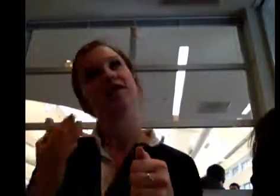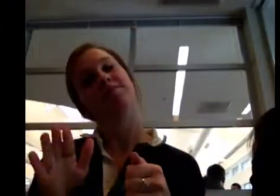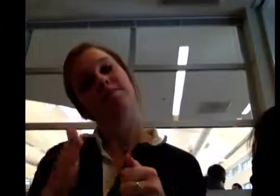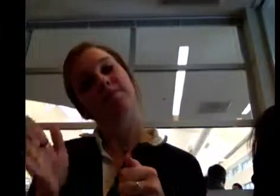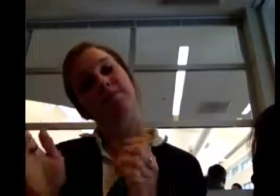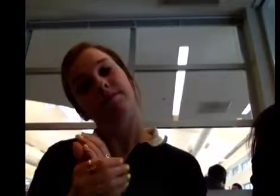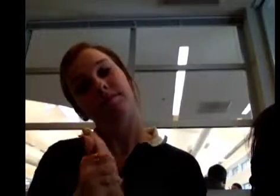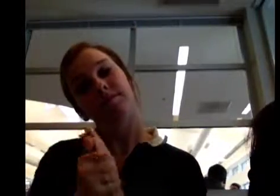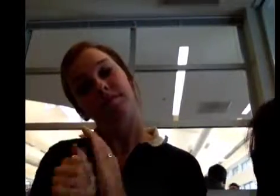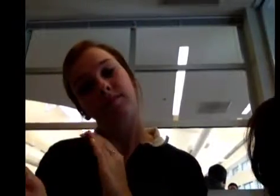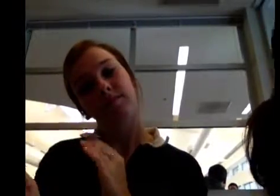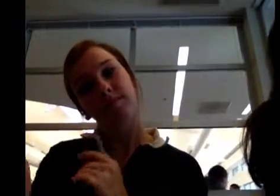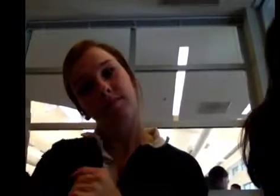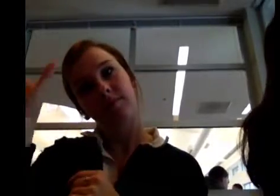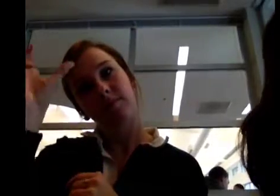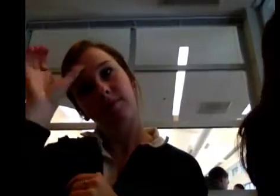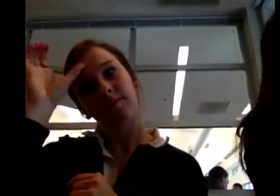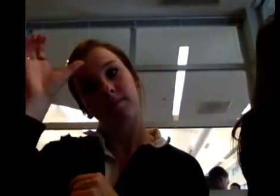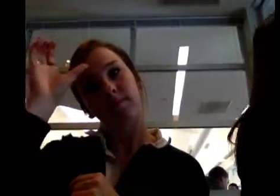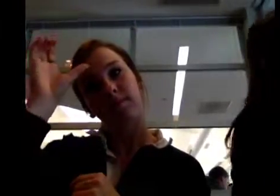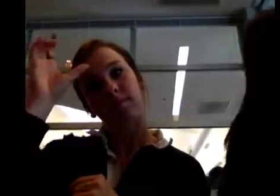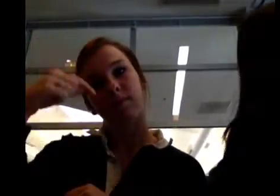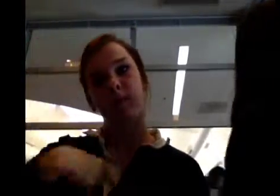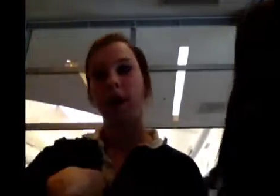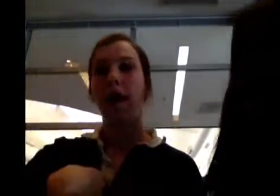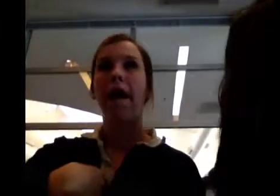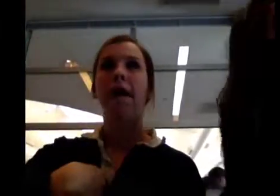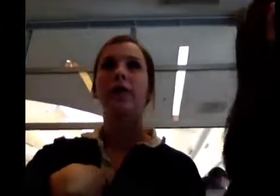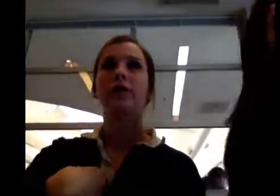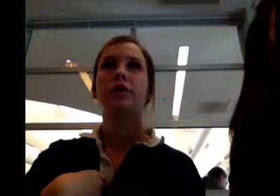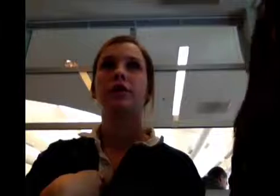What if I'm like the beginning and then I see the... I see Tiana. How do